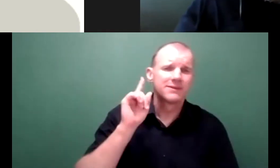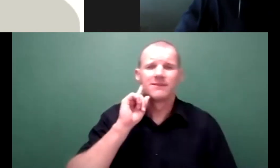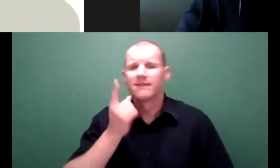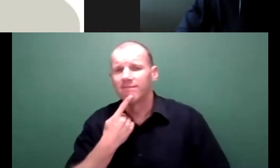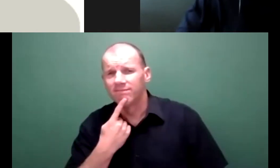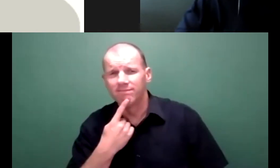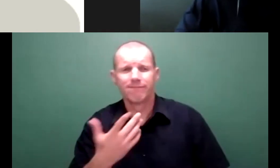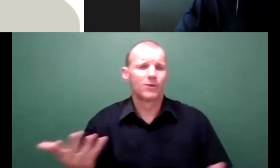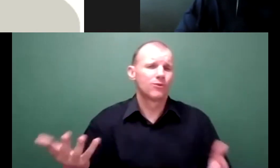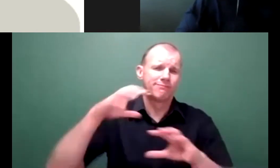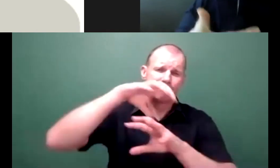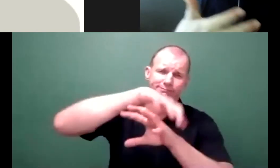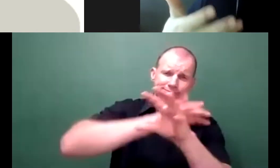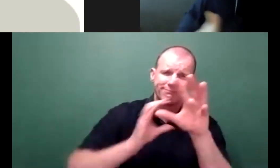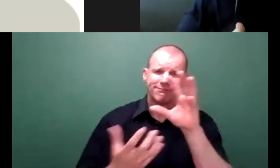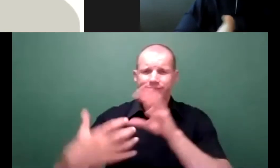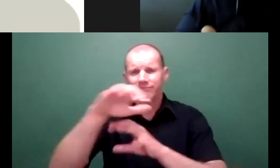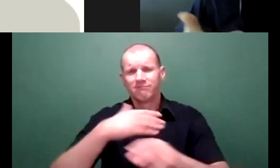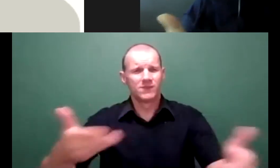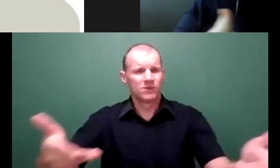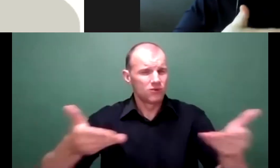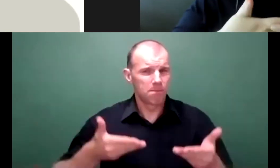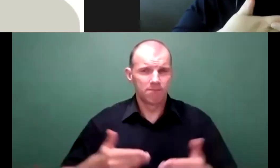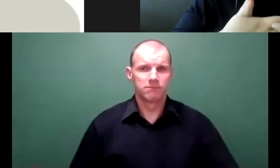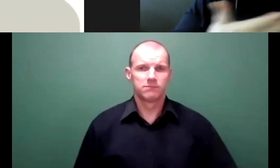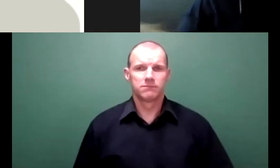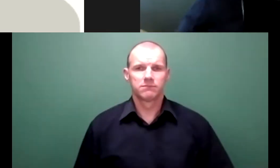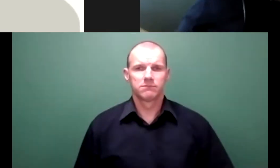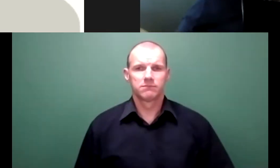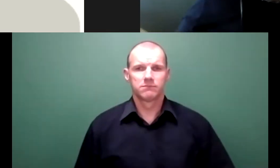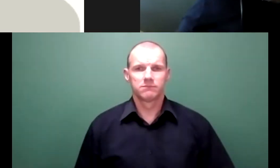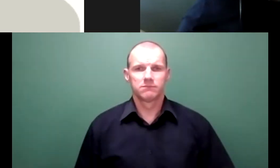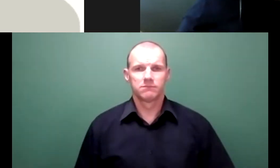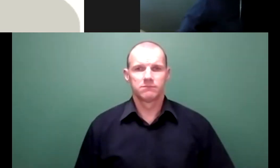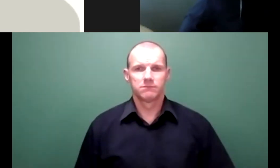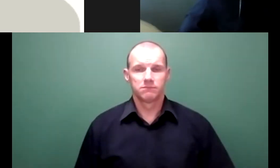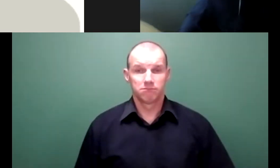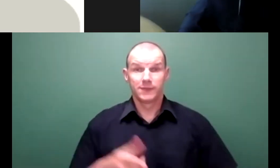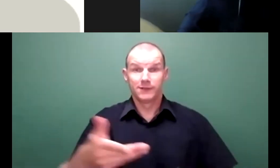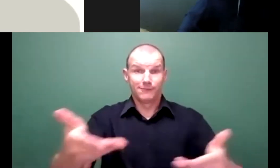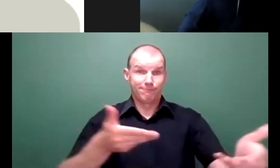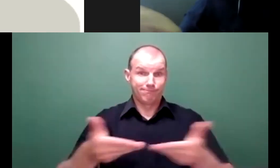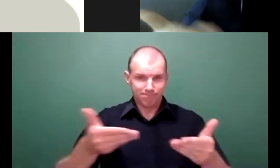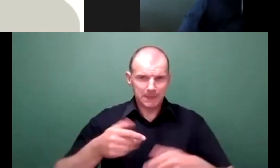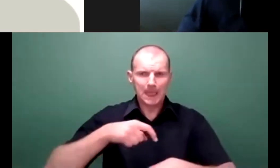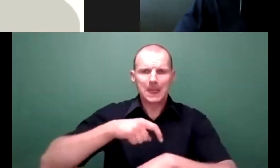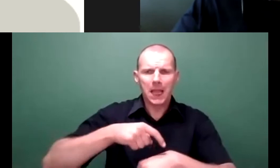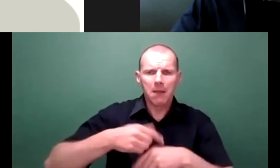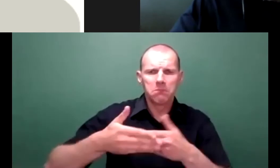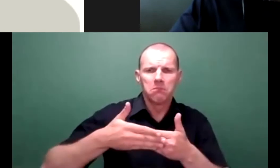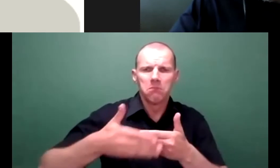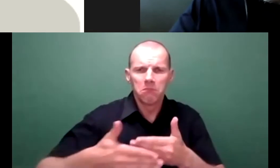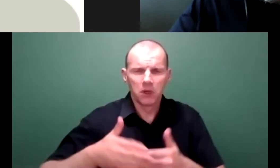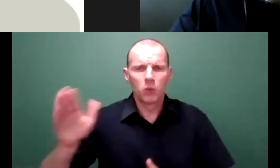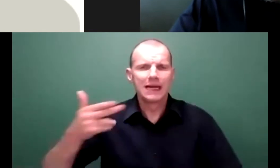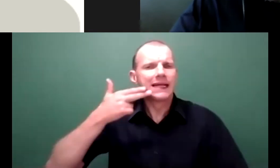for accreditation. It can be men, women from different demographics all over the world. You're welcome to submit